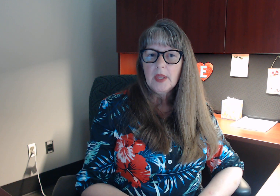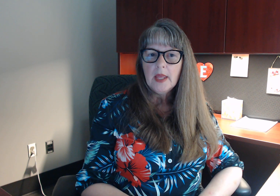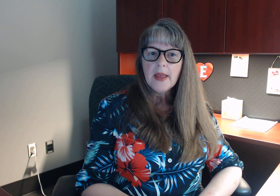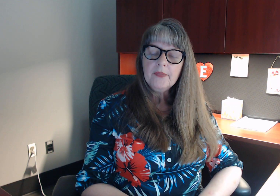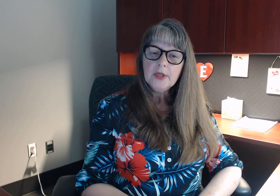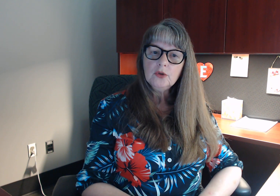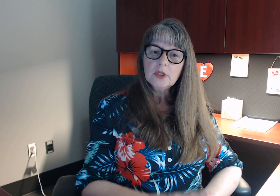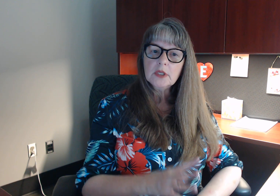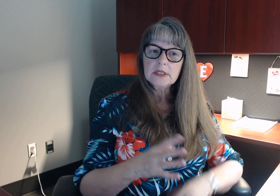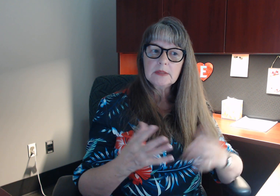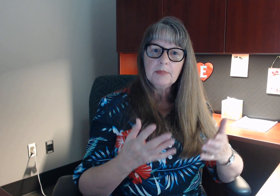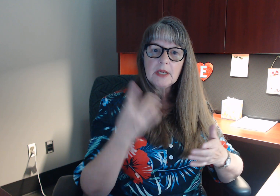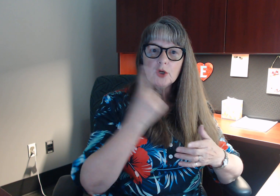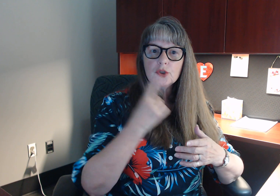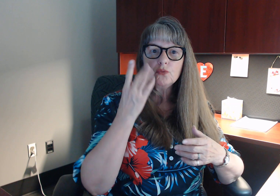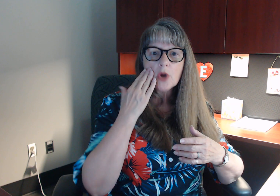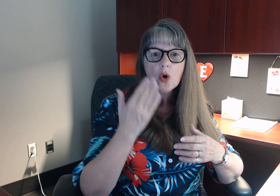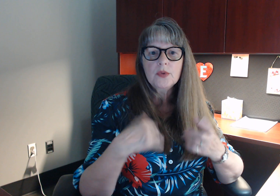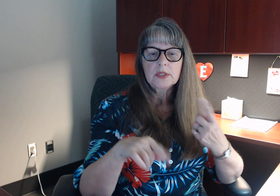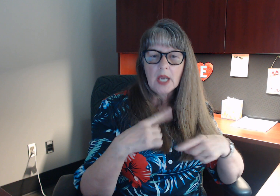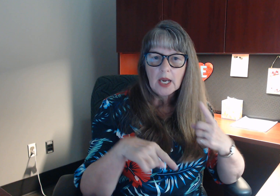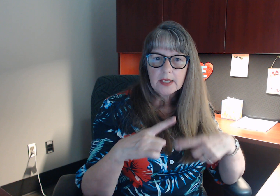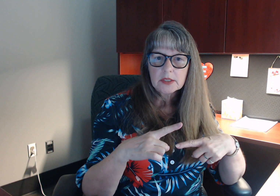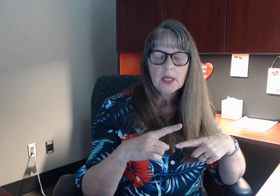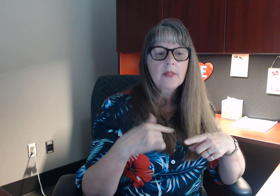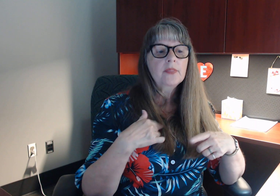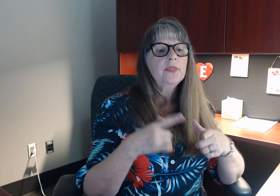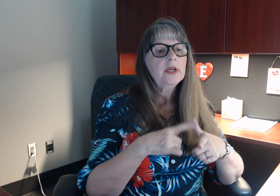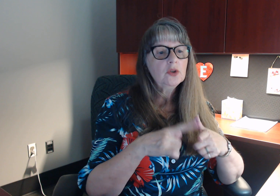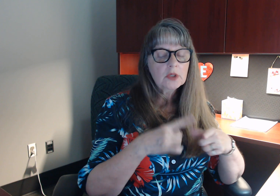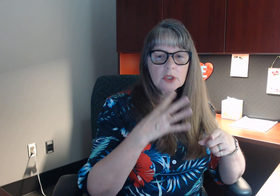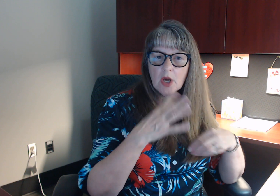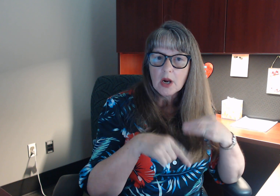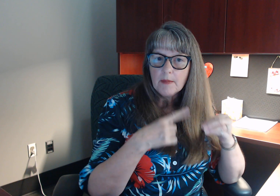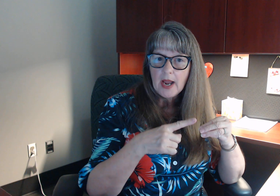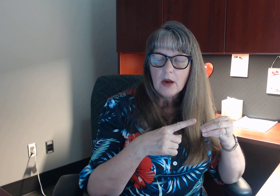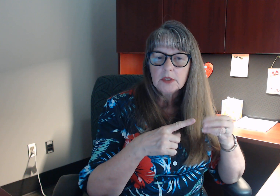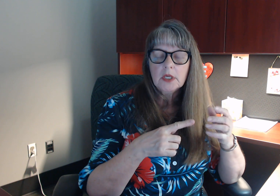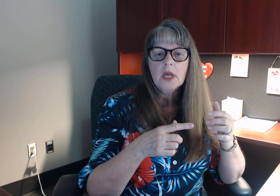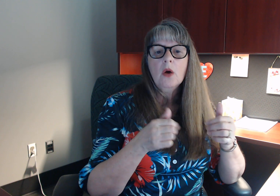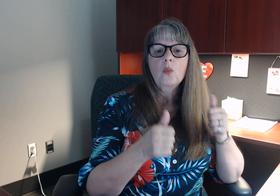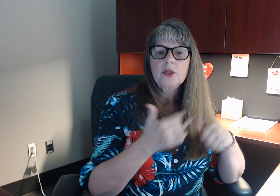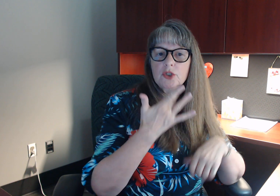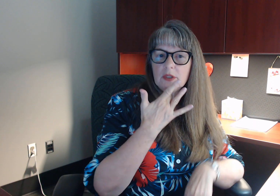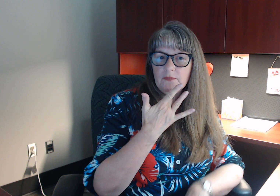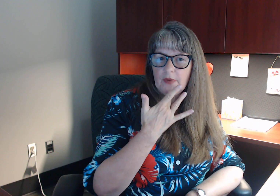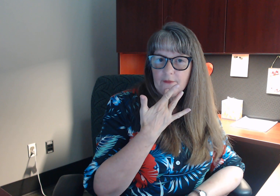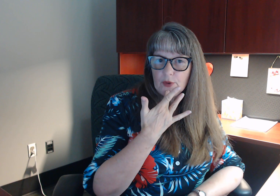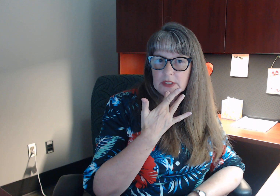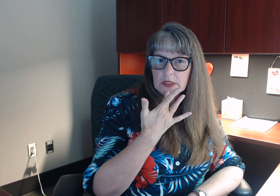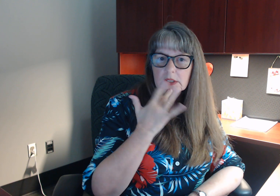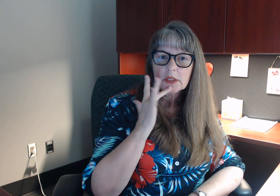And then you can, because you know the signs, then you can talk about which is the favorite.